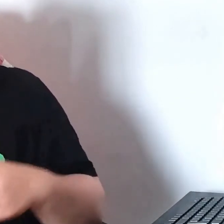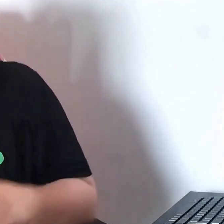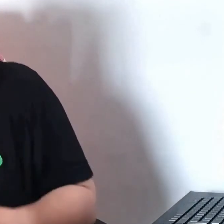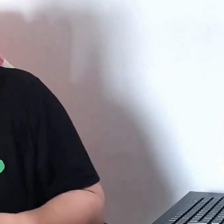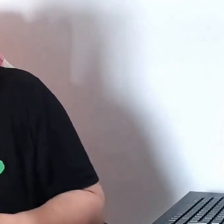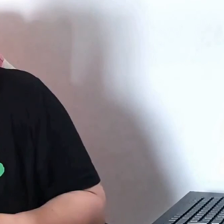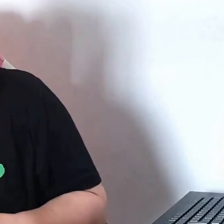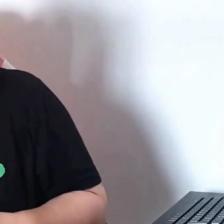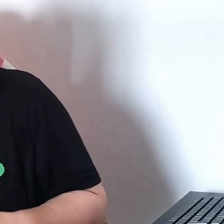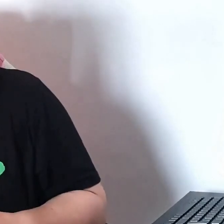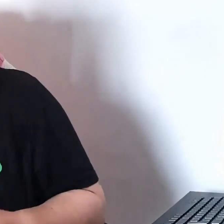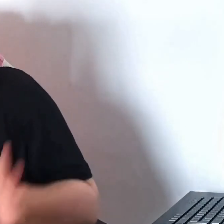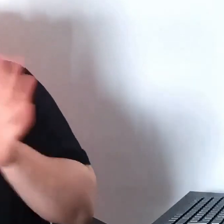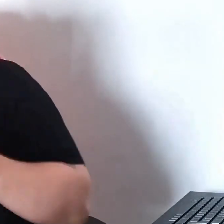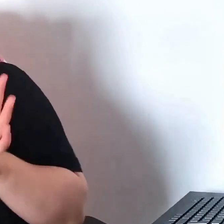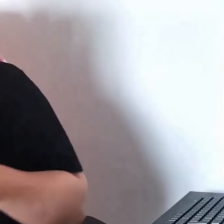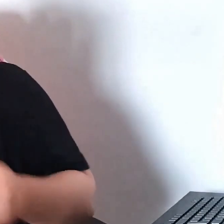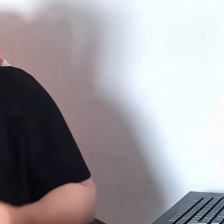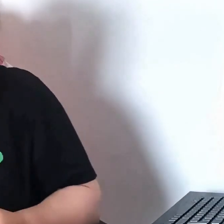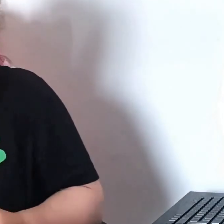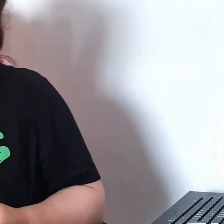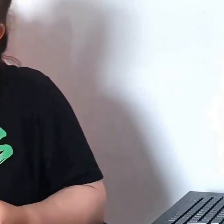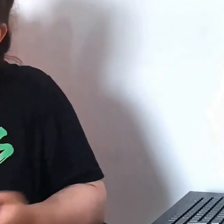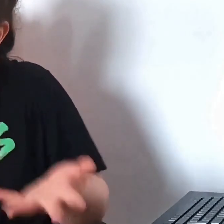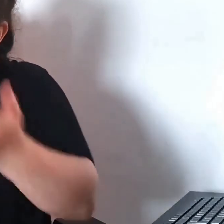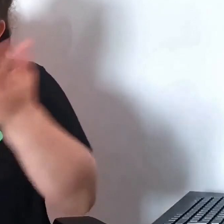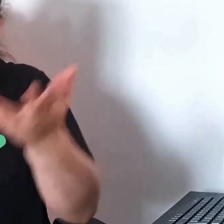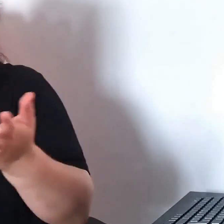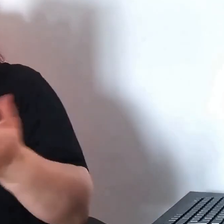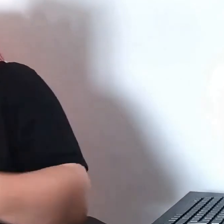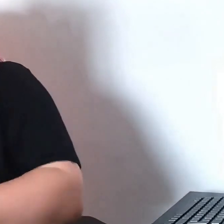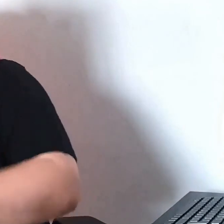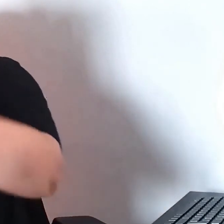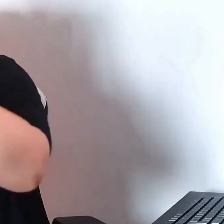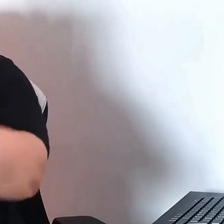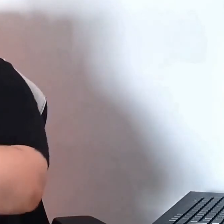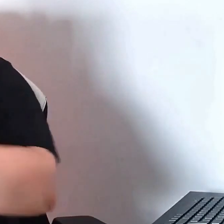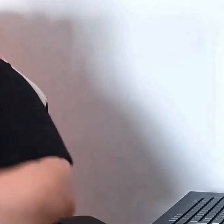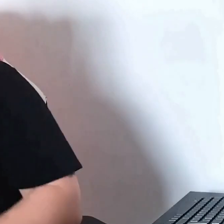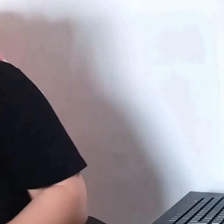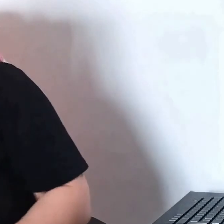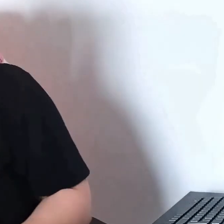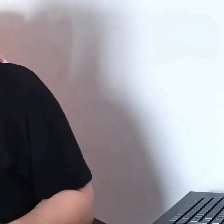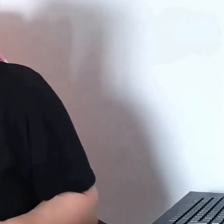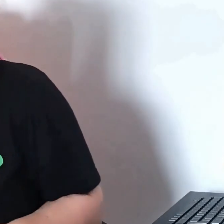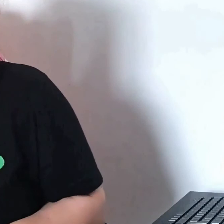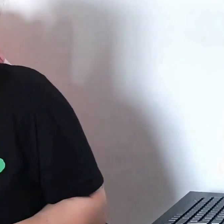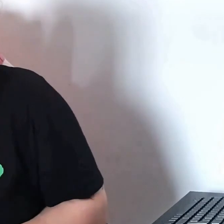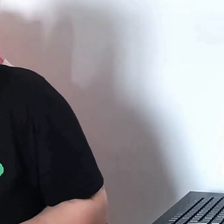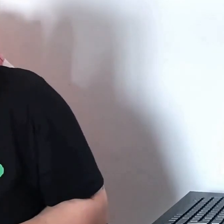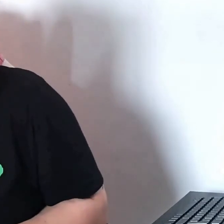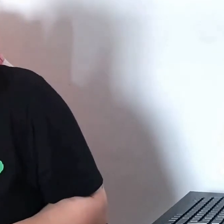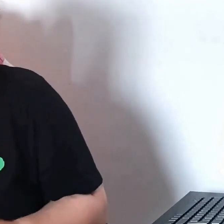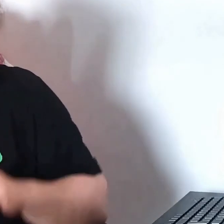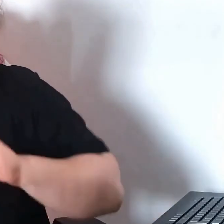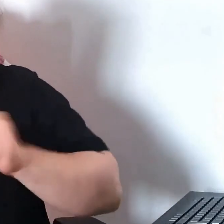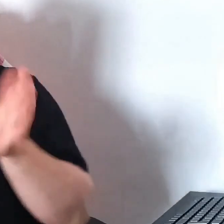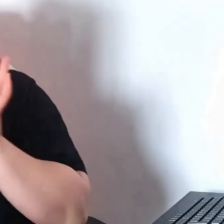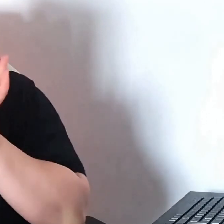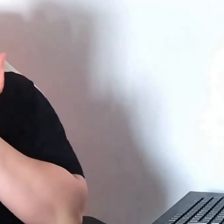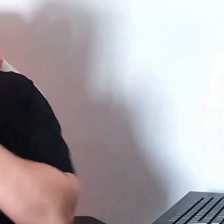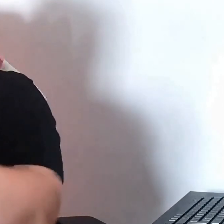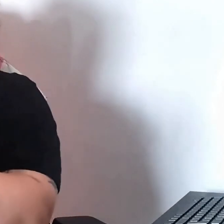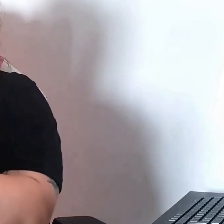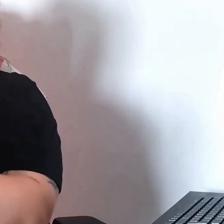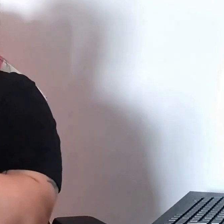chart. I'm mapped to someone somewhere, and the maths they do on a daily basis. I'm a